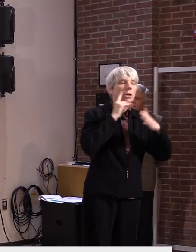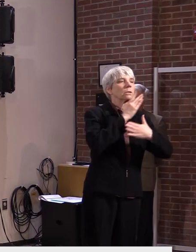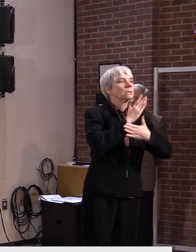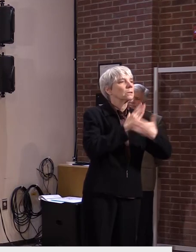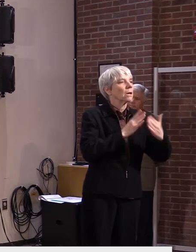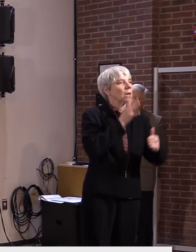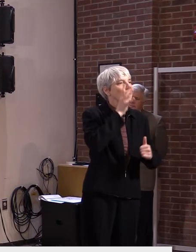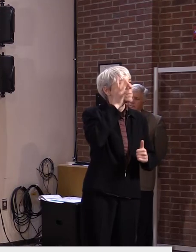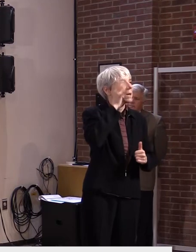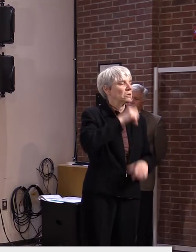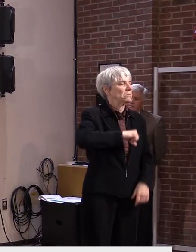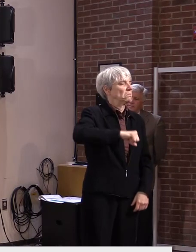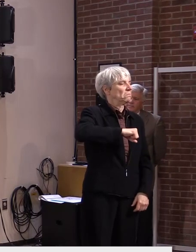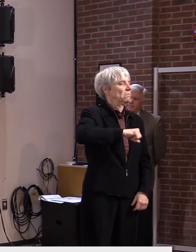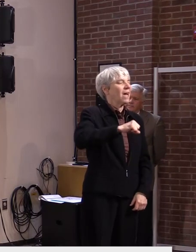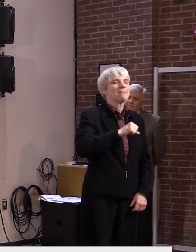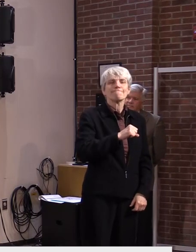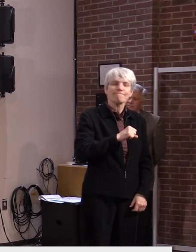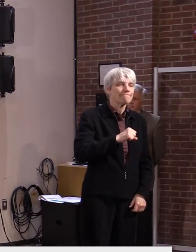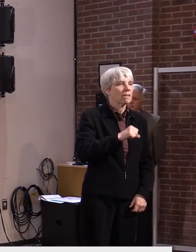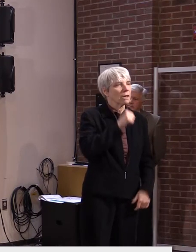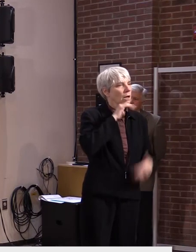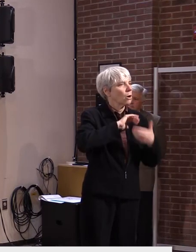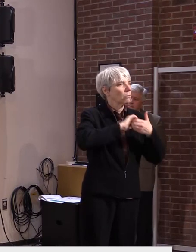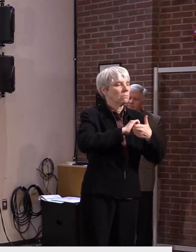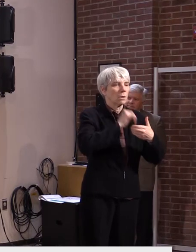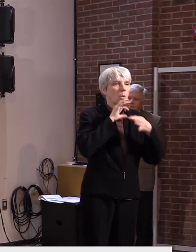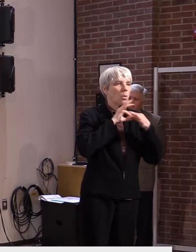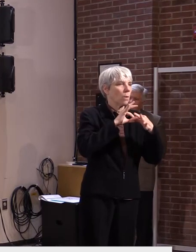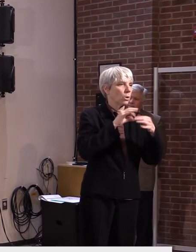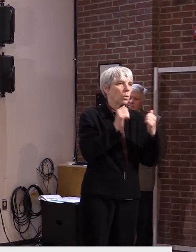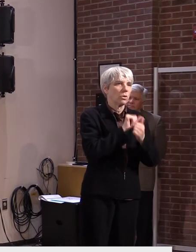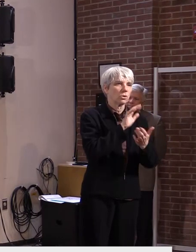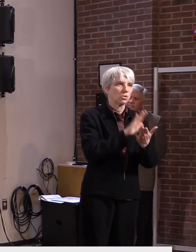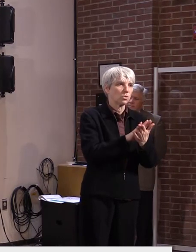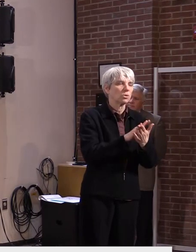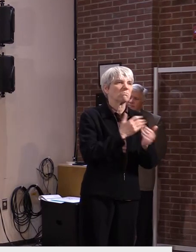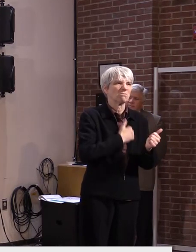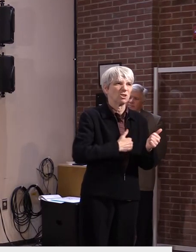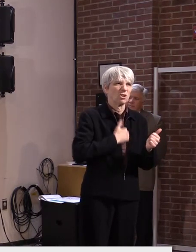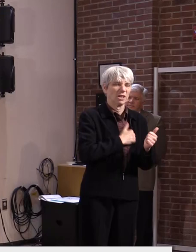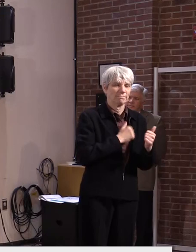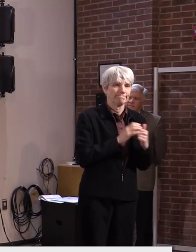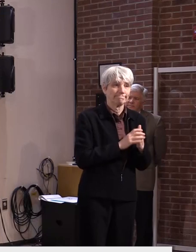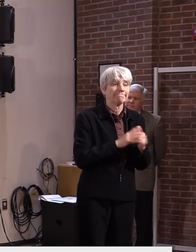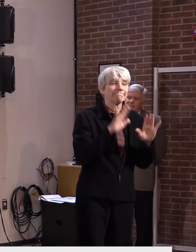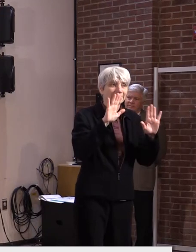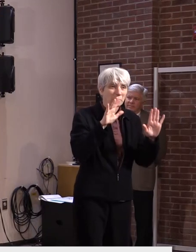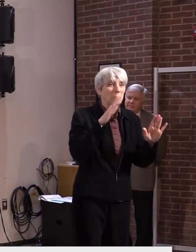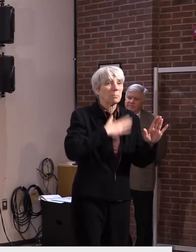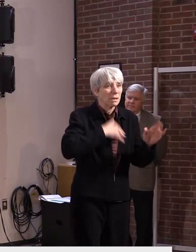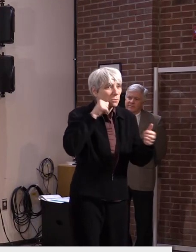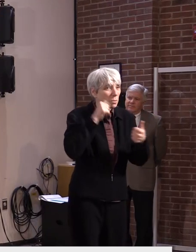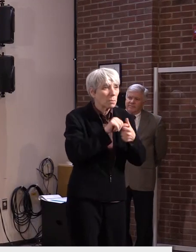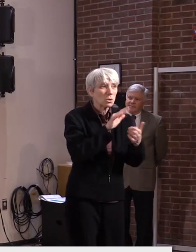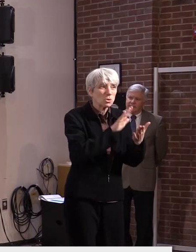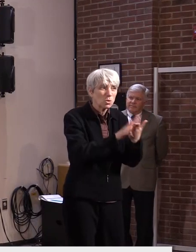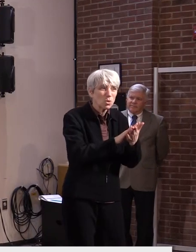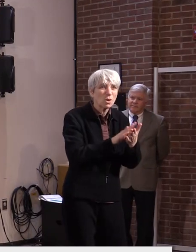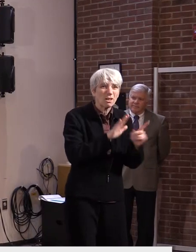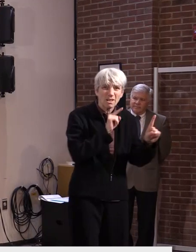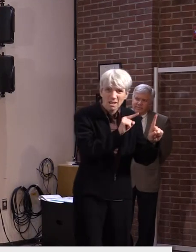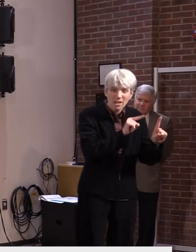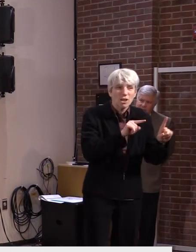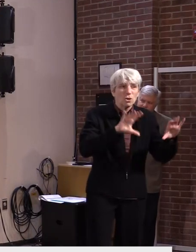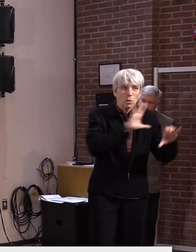parents have been less than ideal. And I want to remind everyone that they're just doing their jobs under